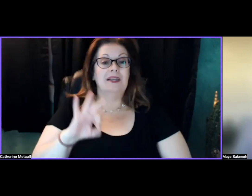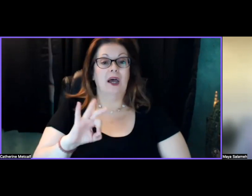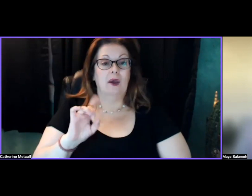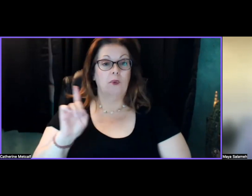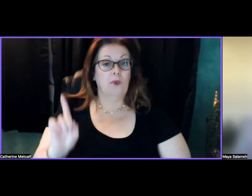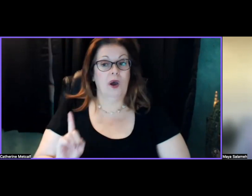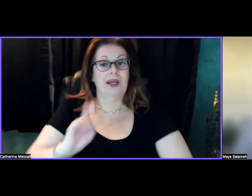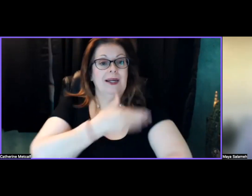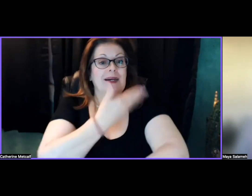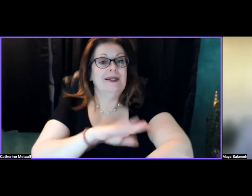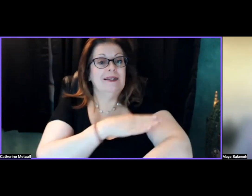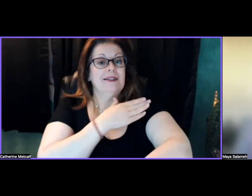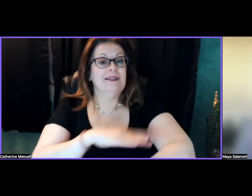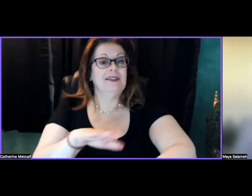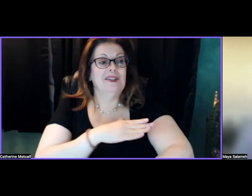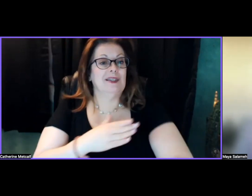in